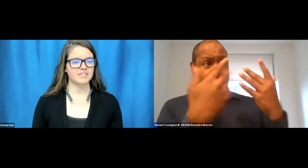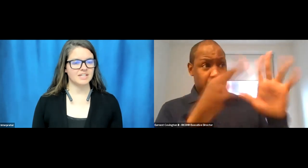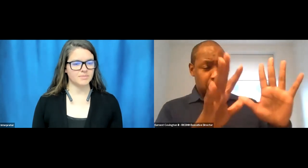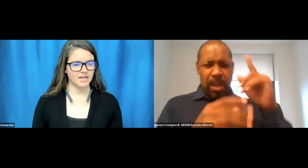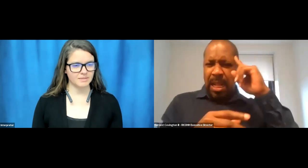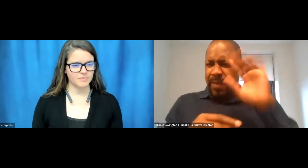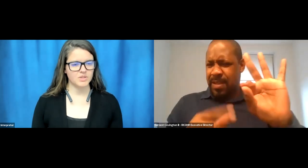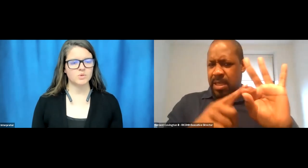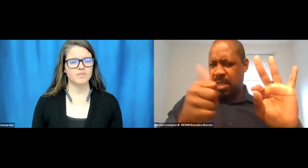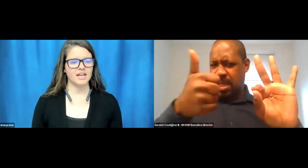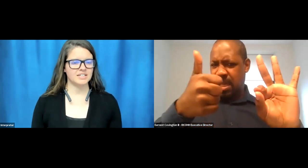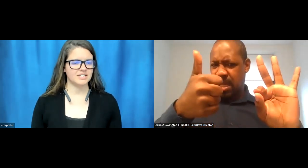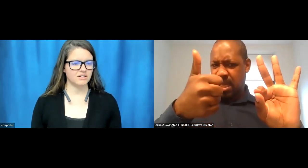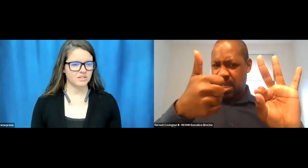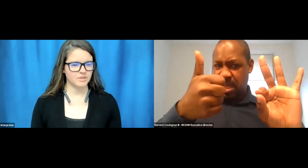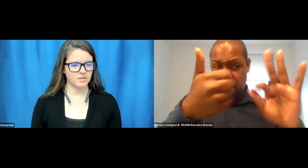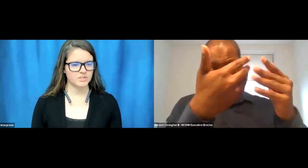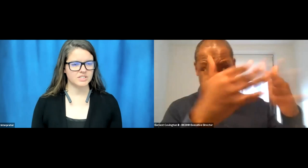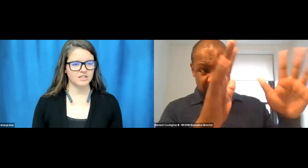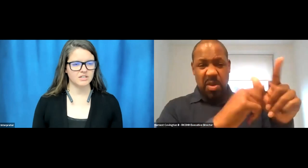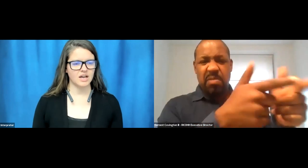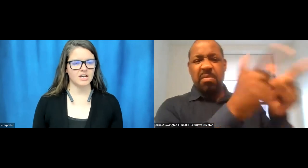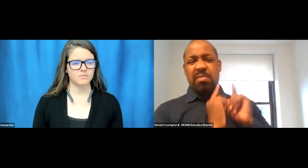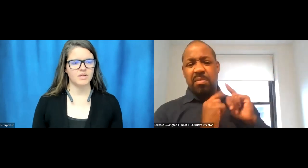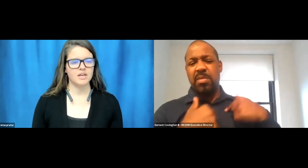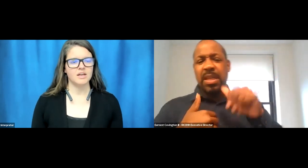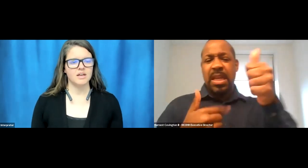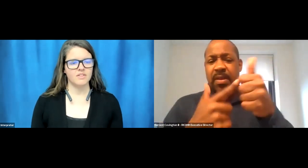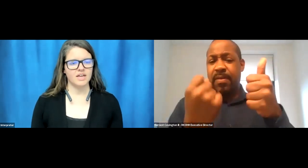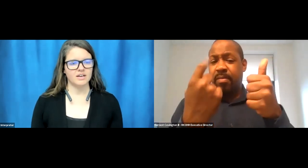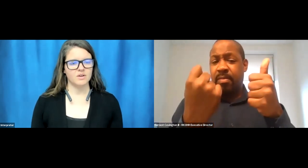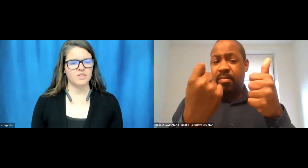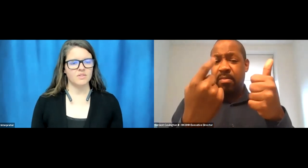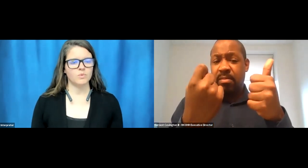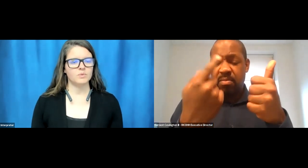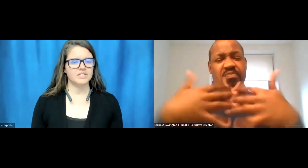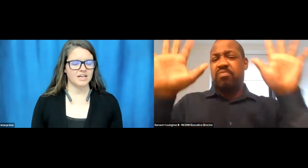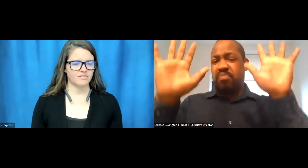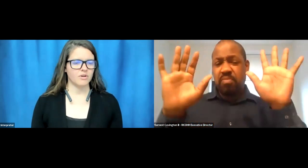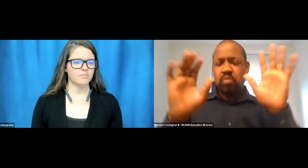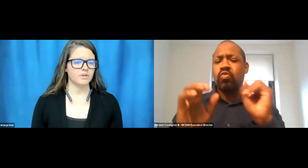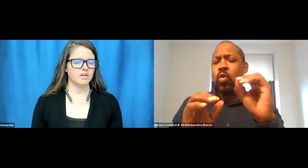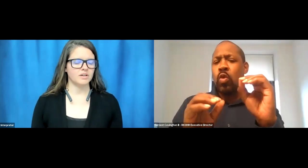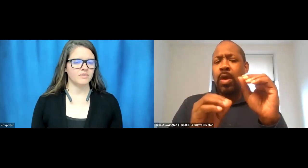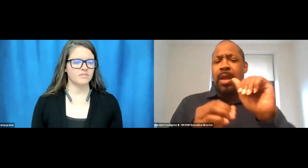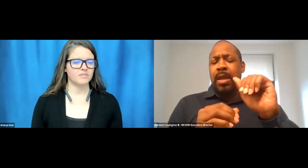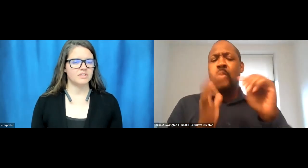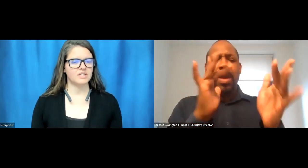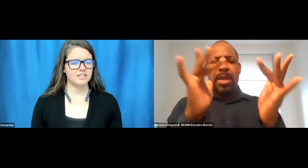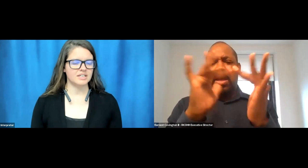same time. So when the ATTL committee was done, then we would take from the